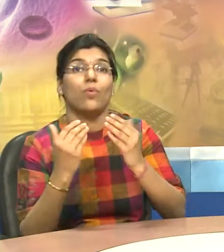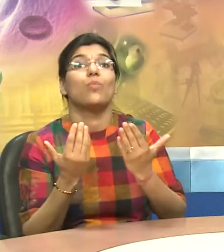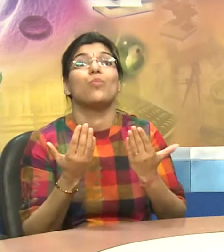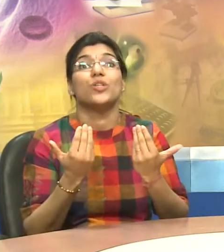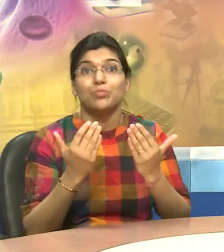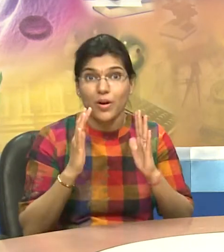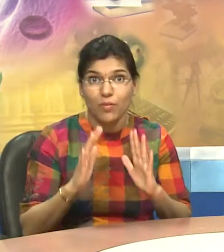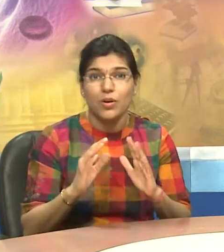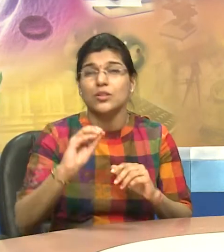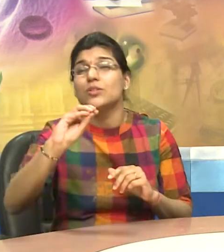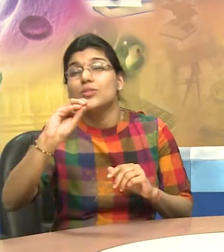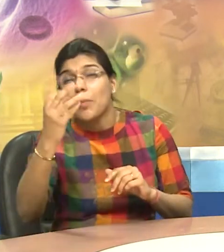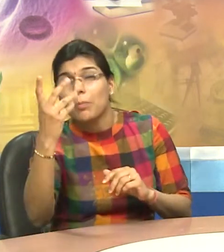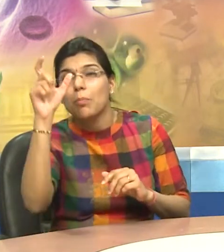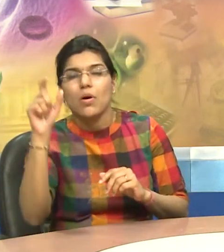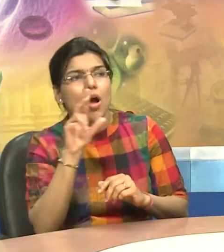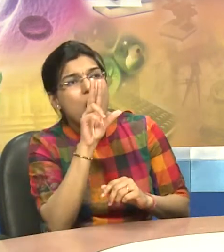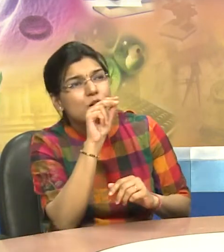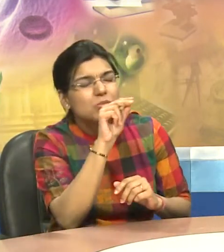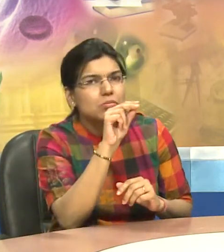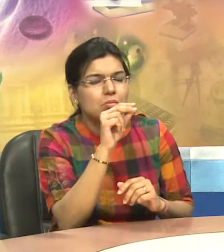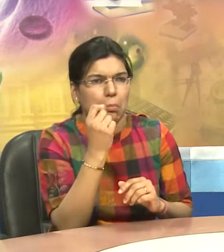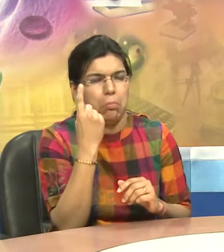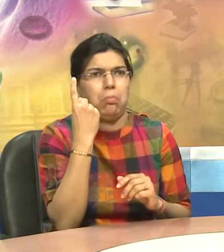period, there is a possibility that